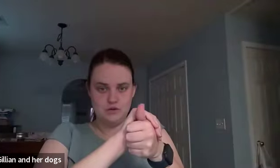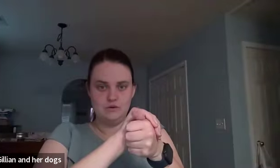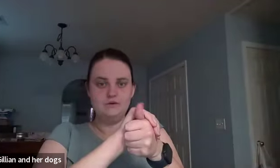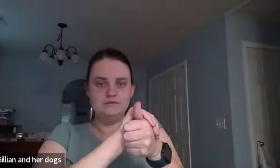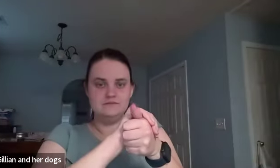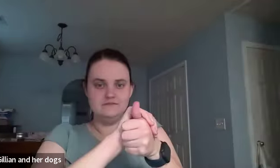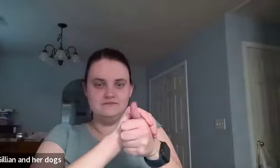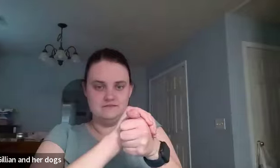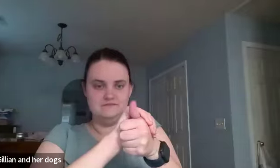turtle.